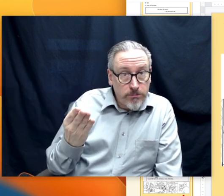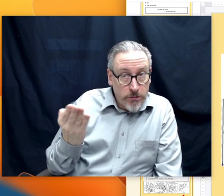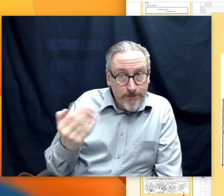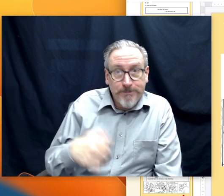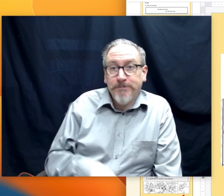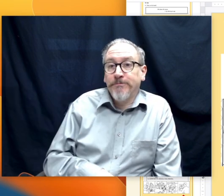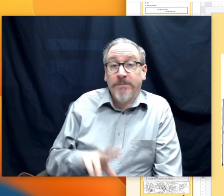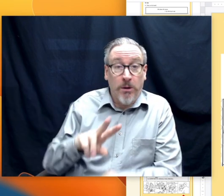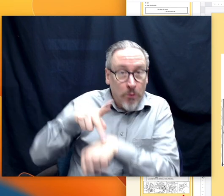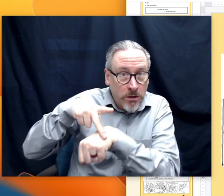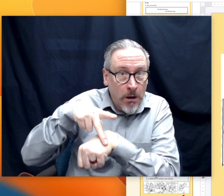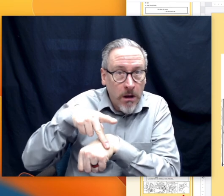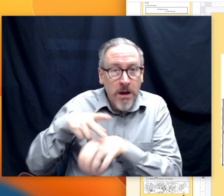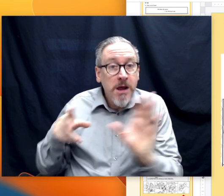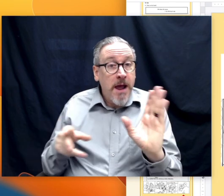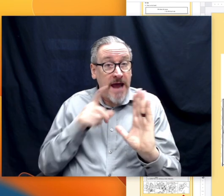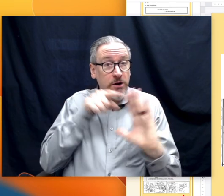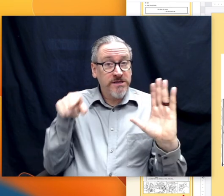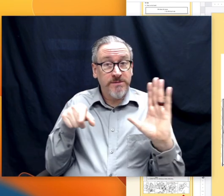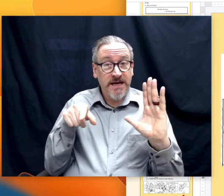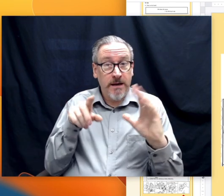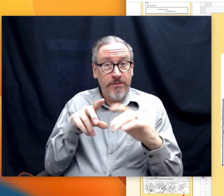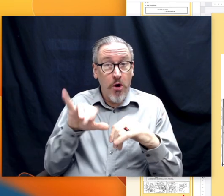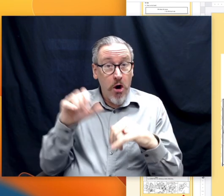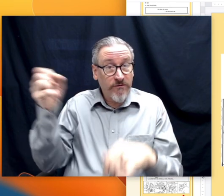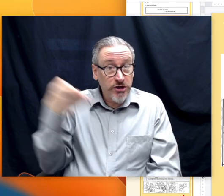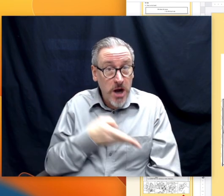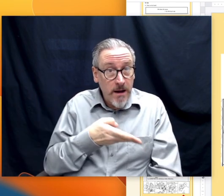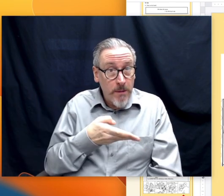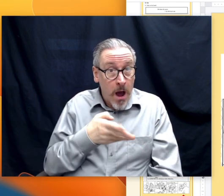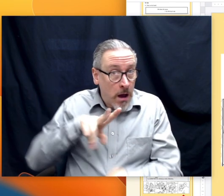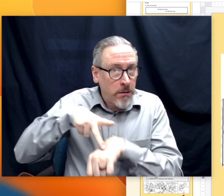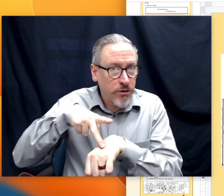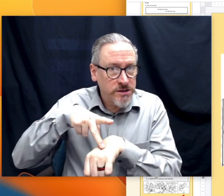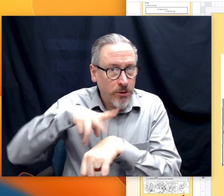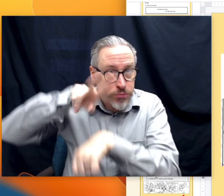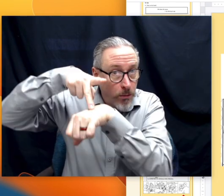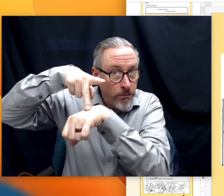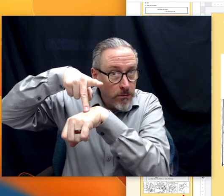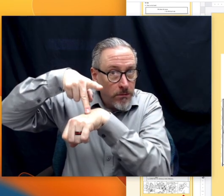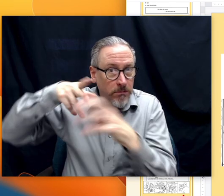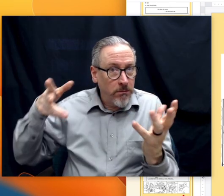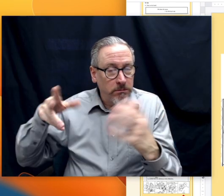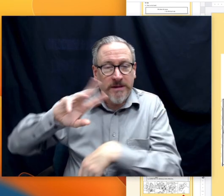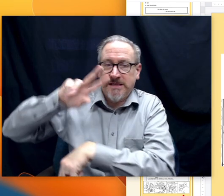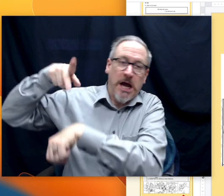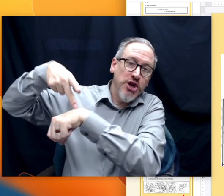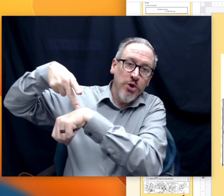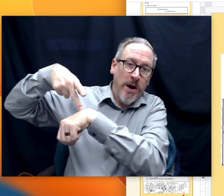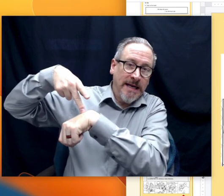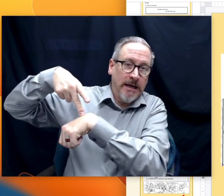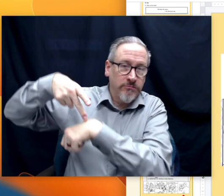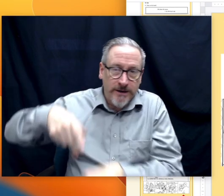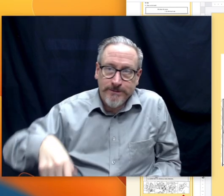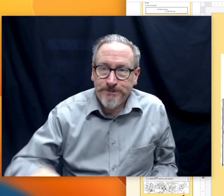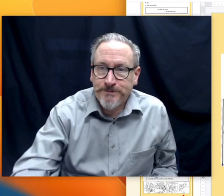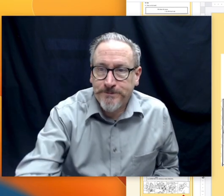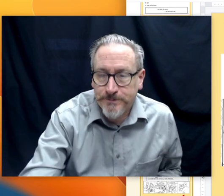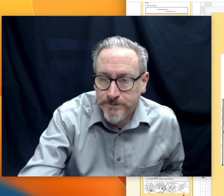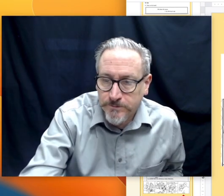Job, right? And notice I'm setting up offer job, principal. That's a new idea,